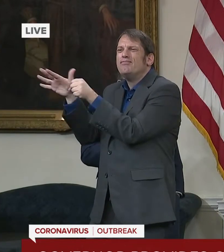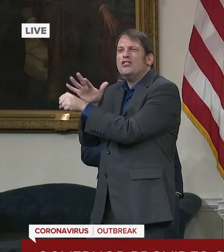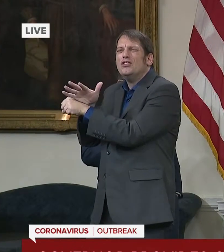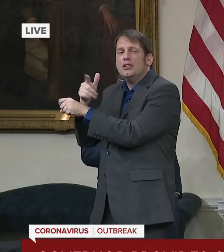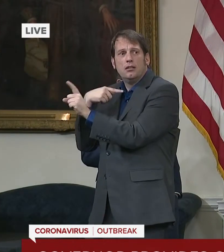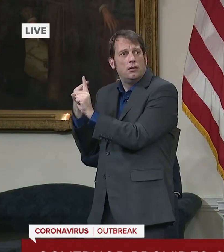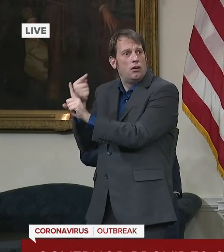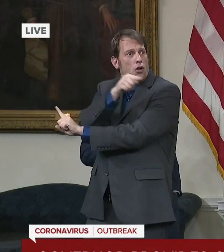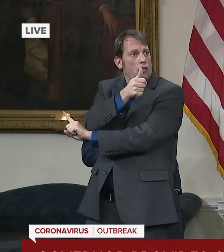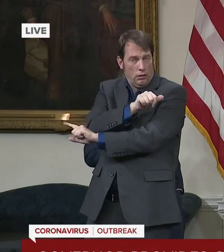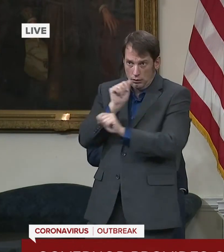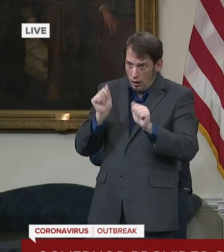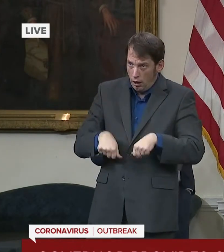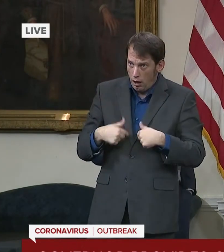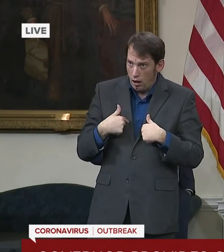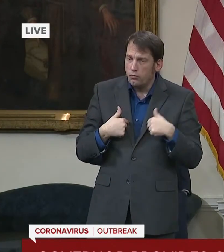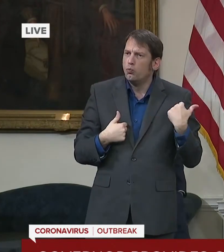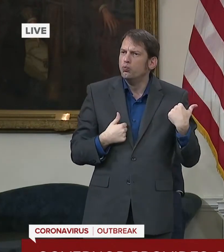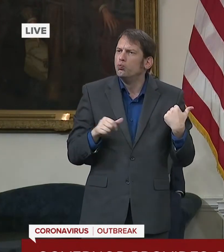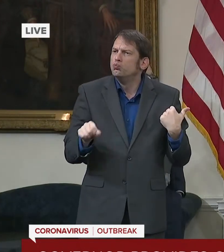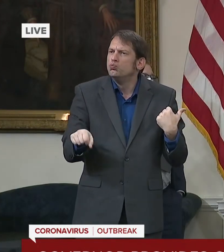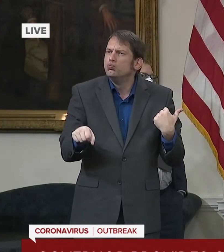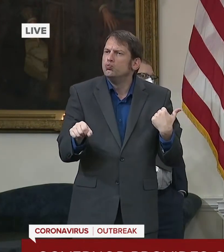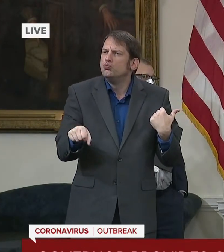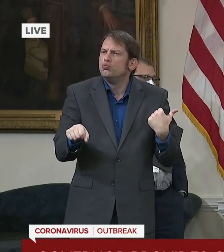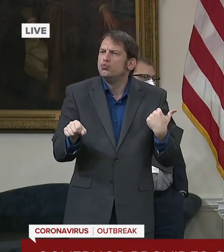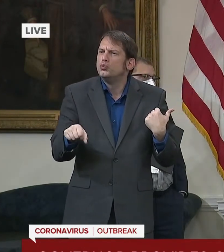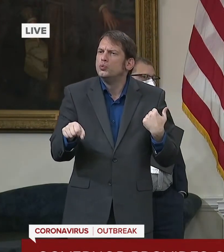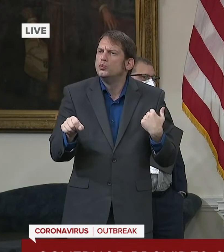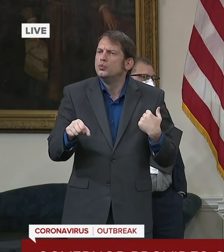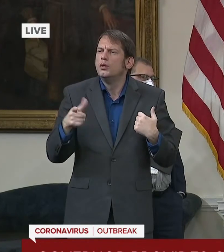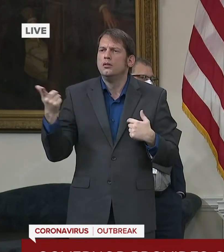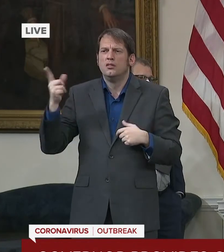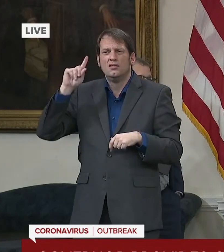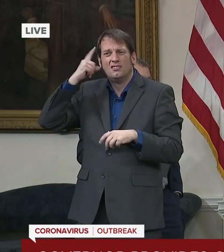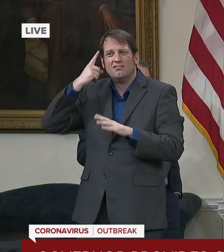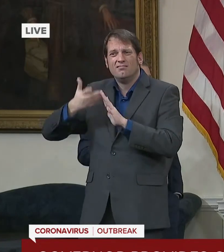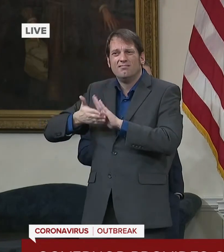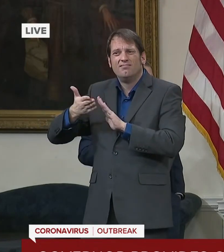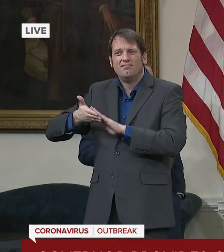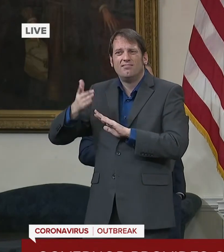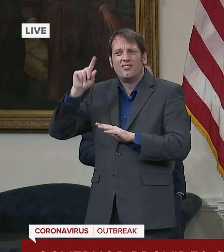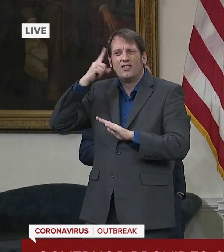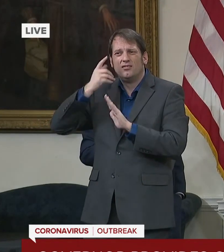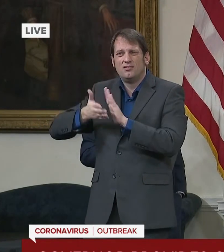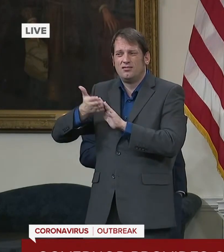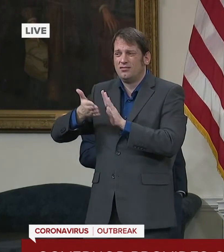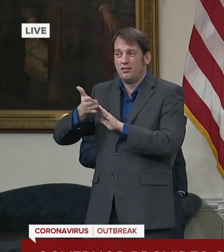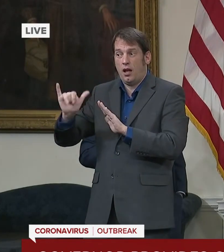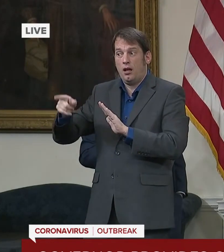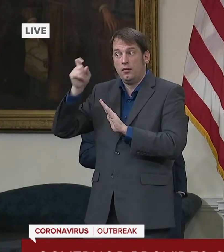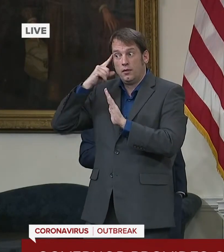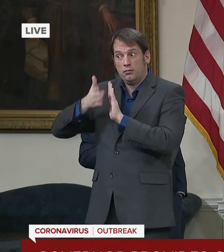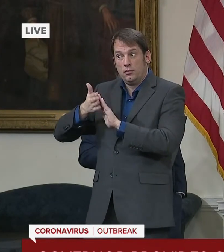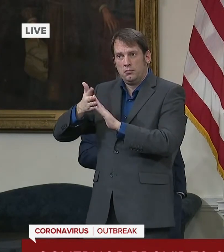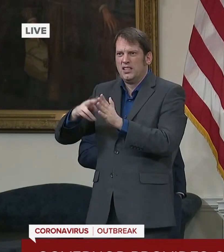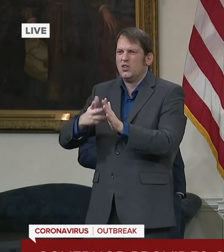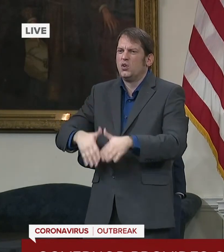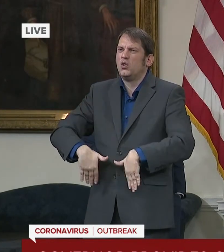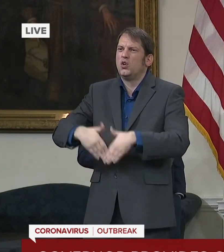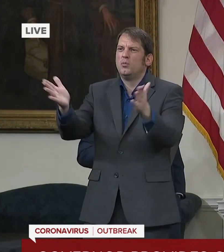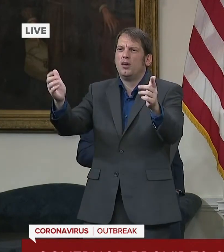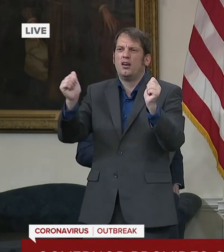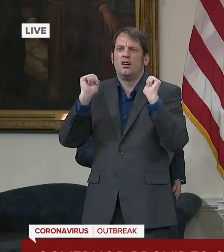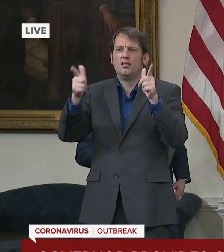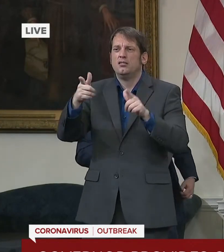the state-run mass vaccination sites will be open to anyone, anywhere in the state. And just more clarification. With